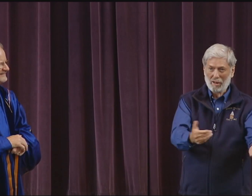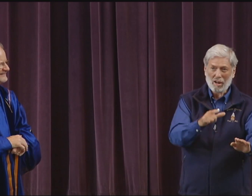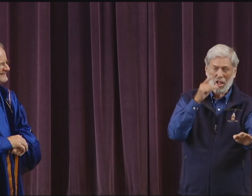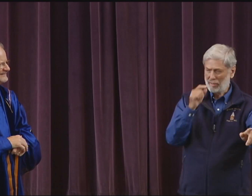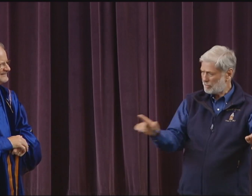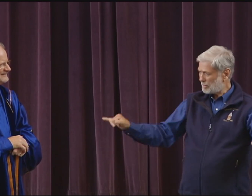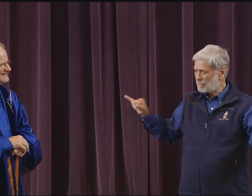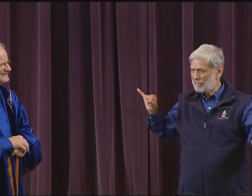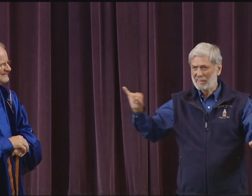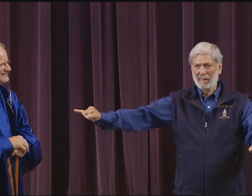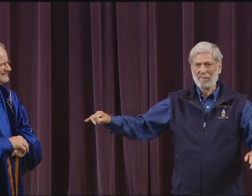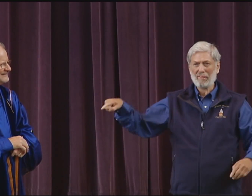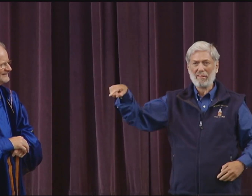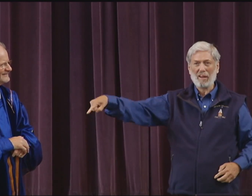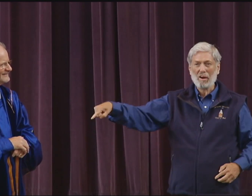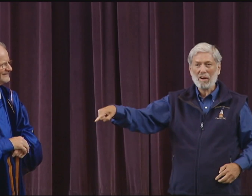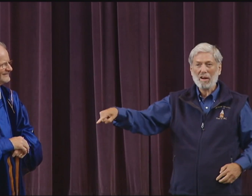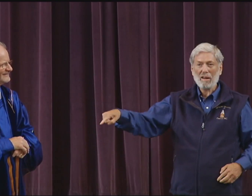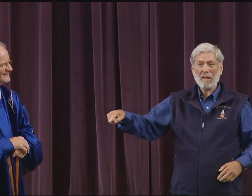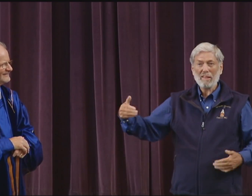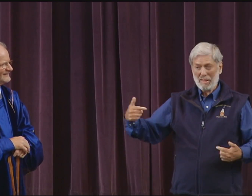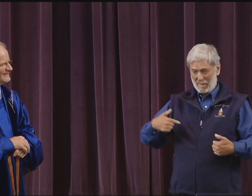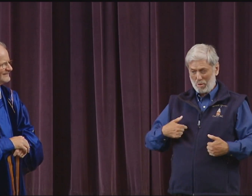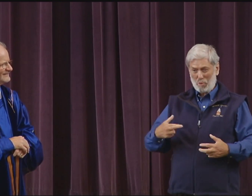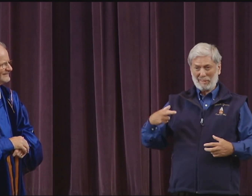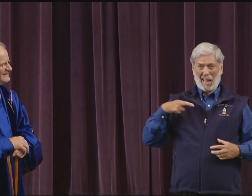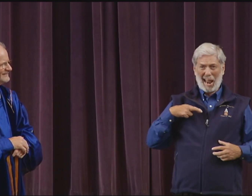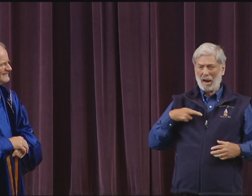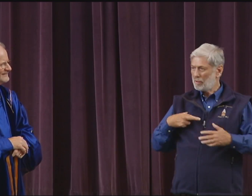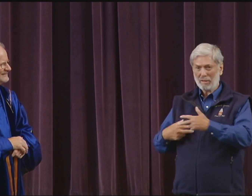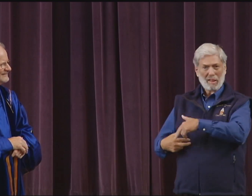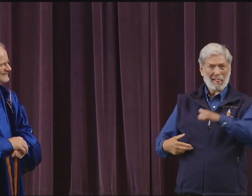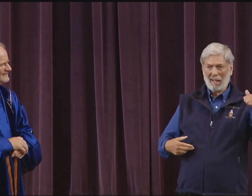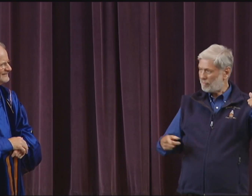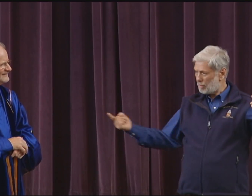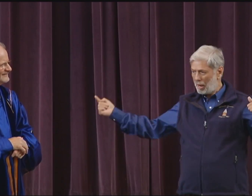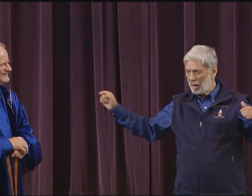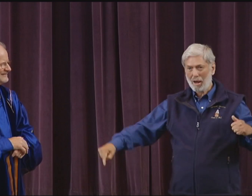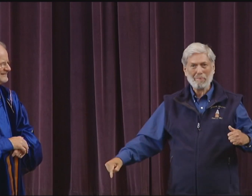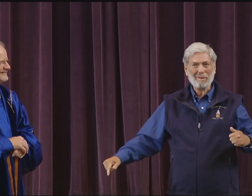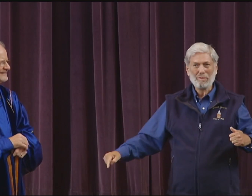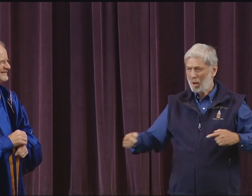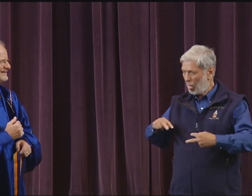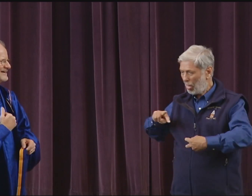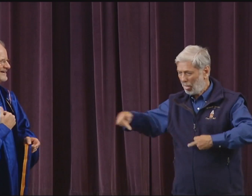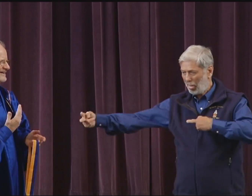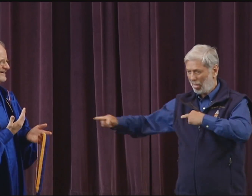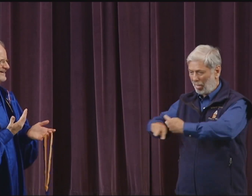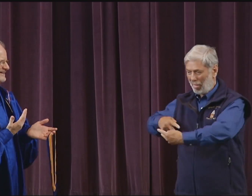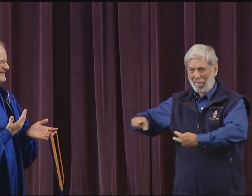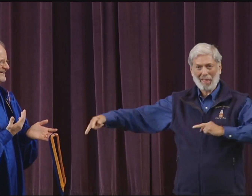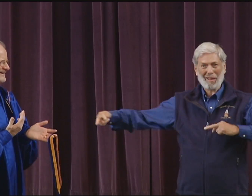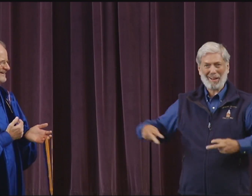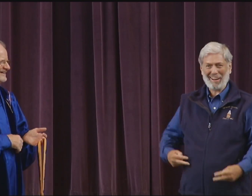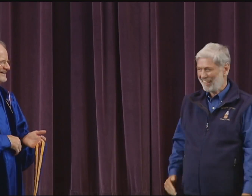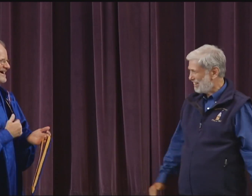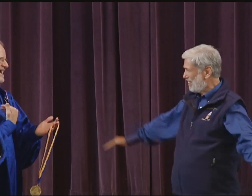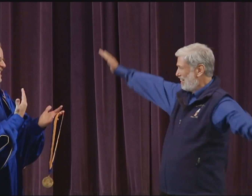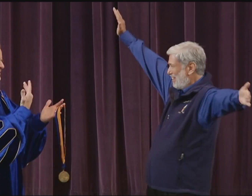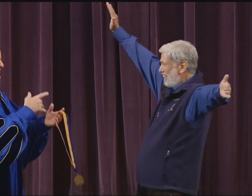Gallaudet and came to work here, and he also went to work at NTID. So it seems that we've been doing